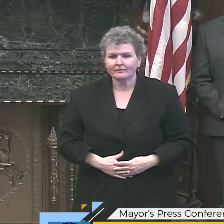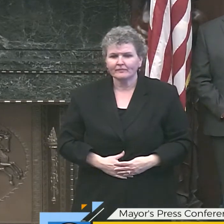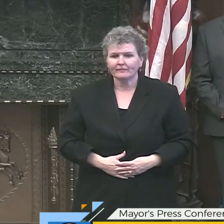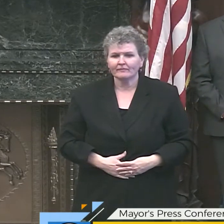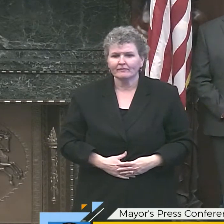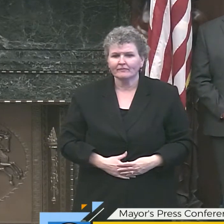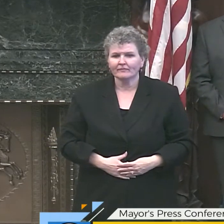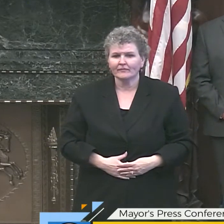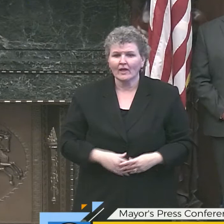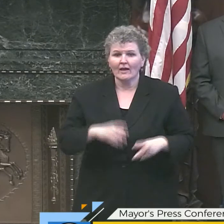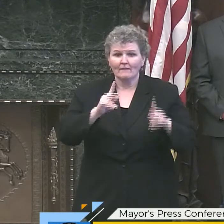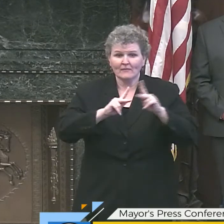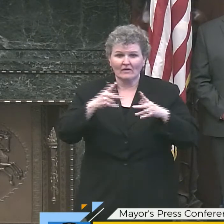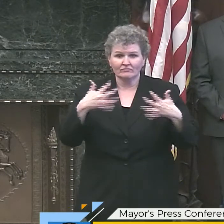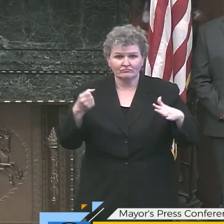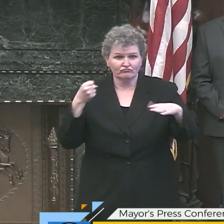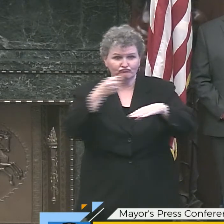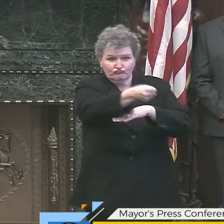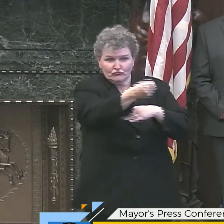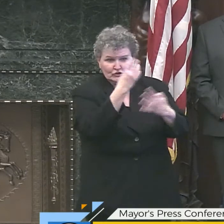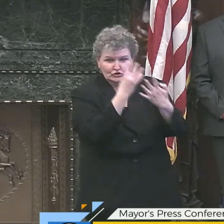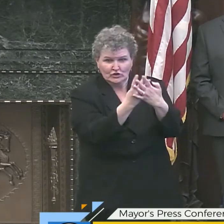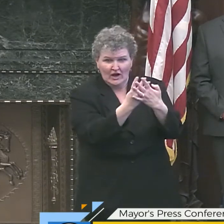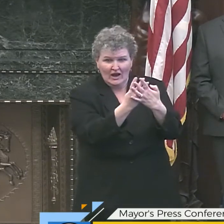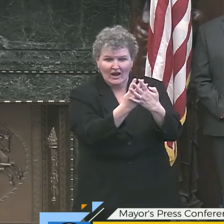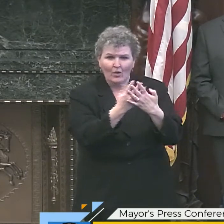they await trial for gun crimes.